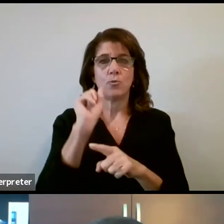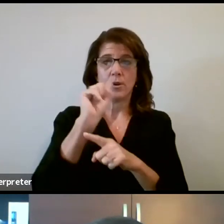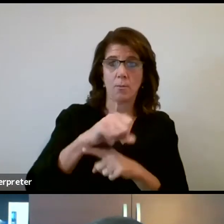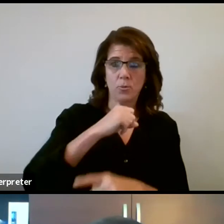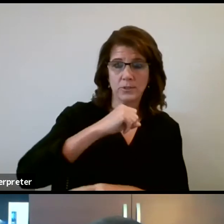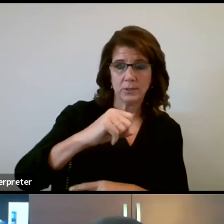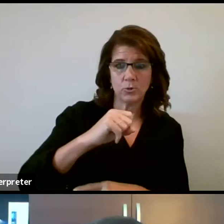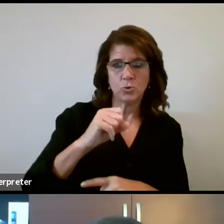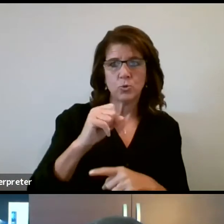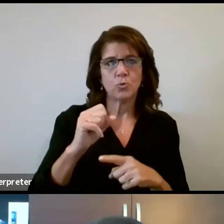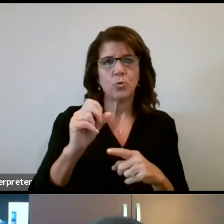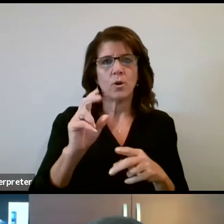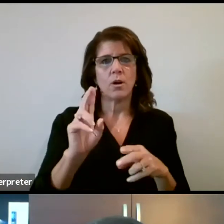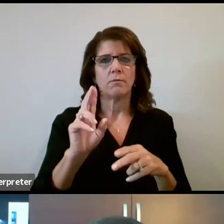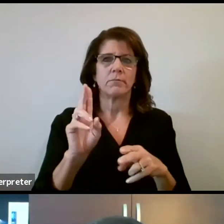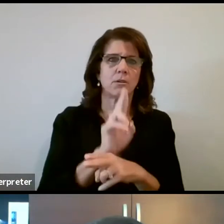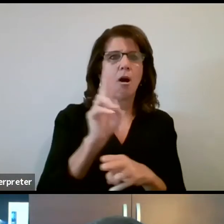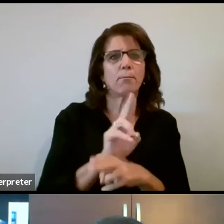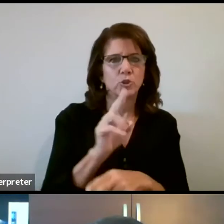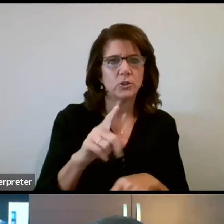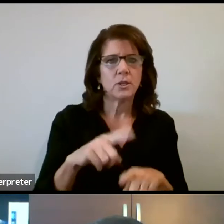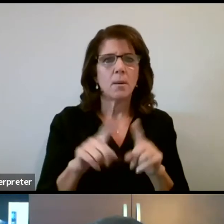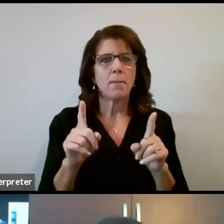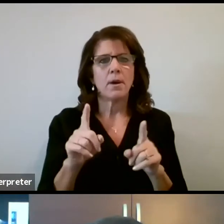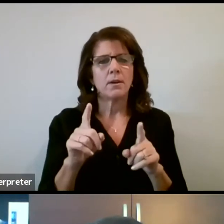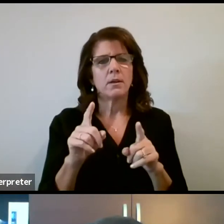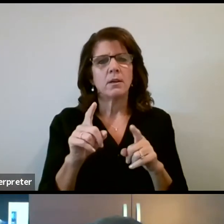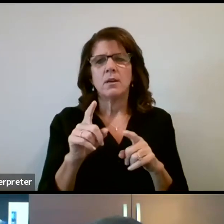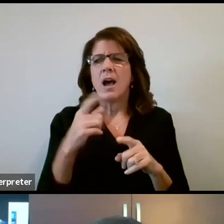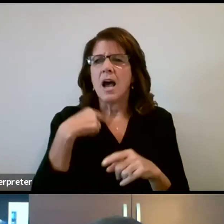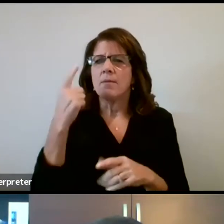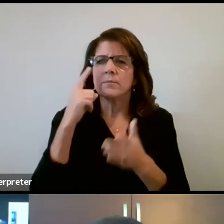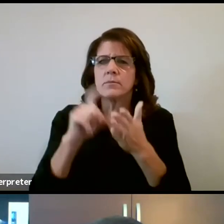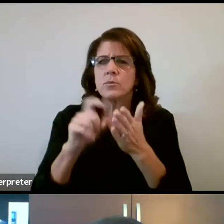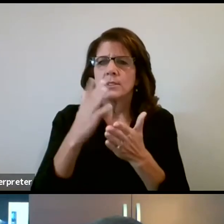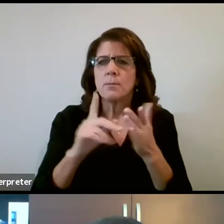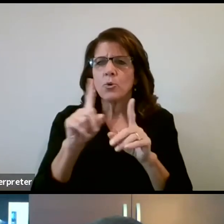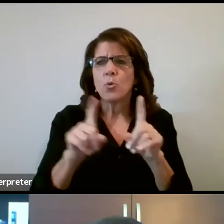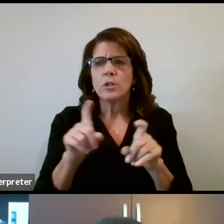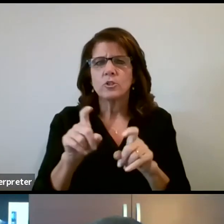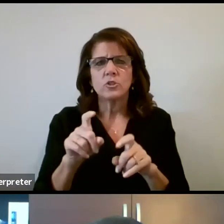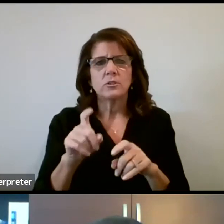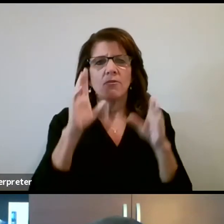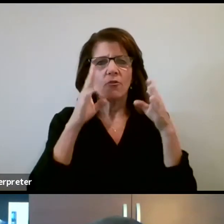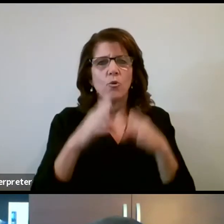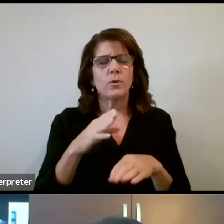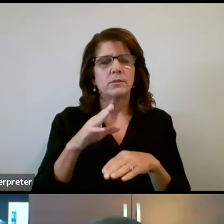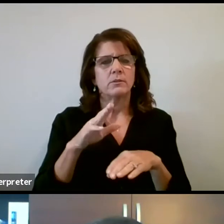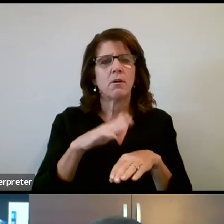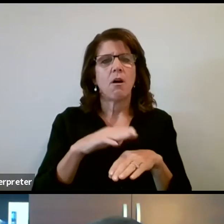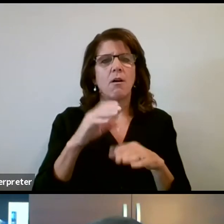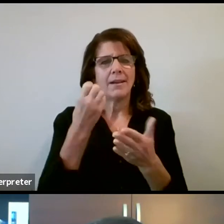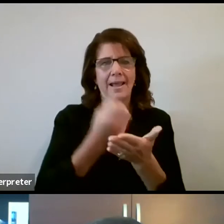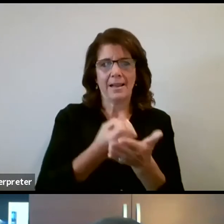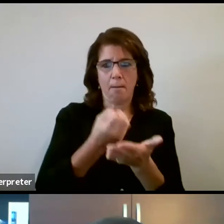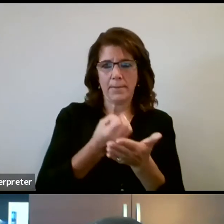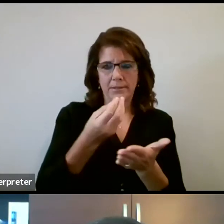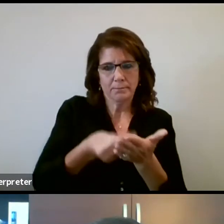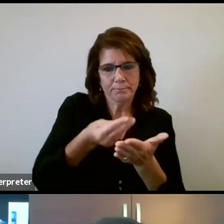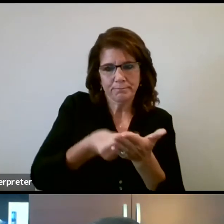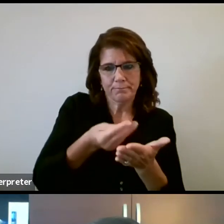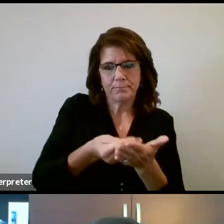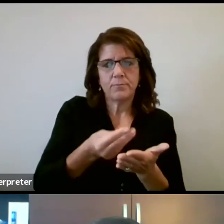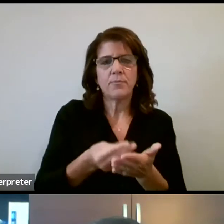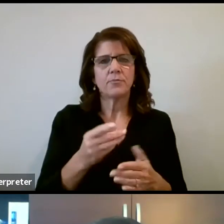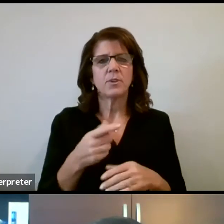to adoption. But a couple of the questions that have come in already have focused on economics. So let's take a